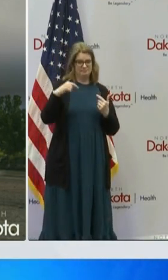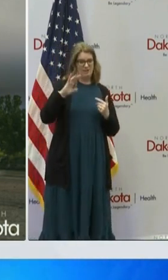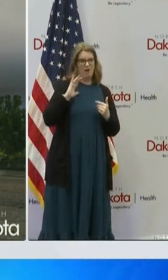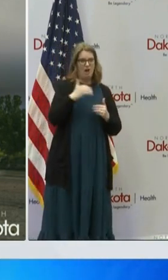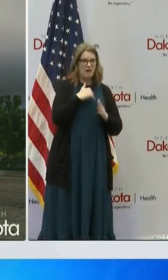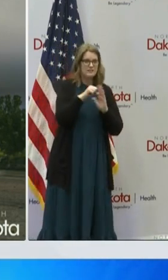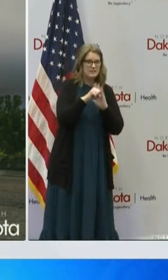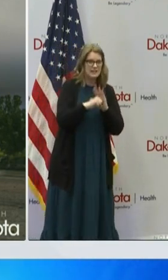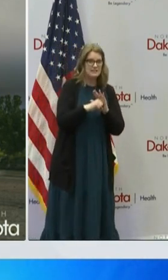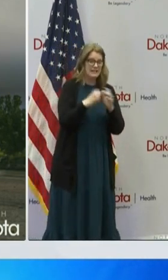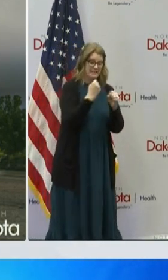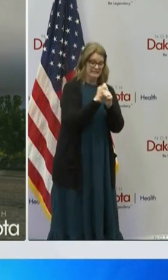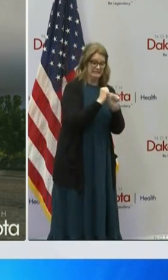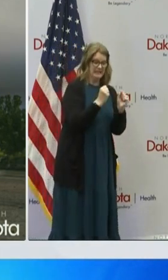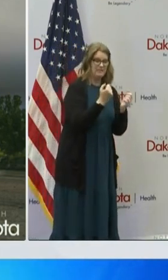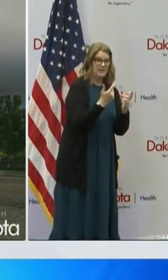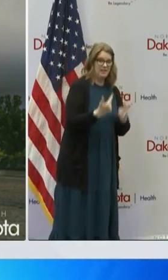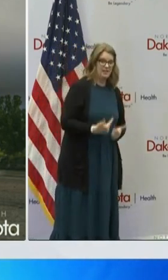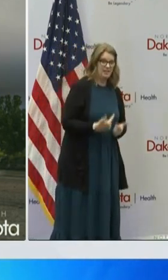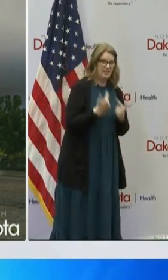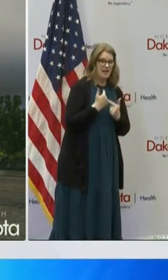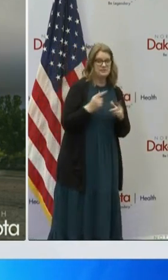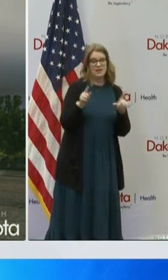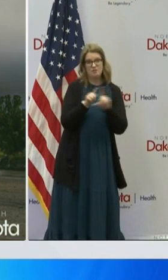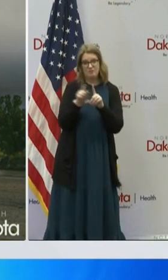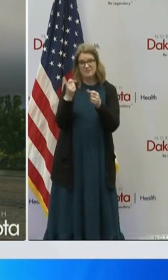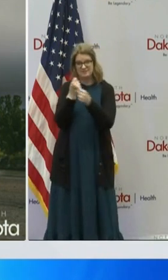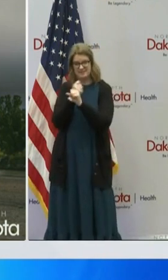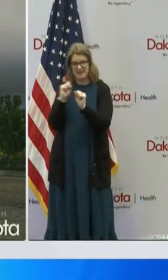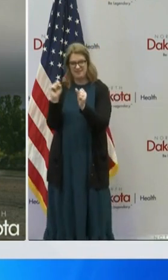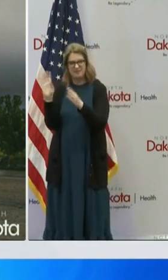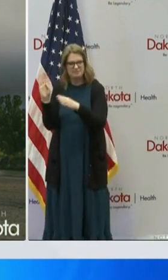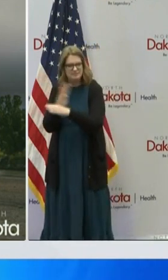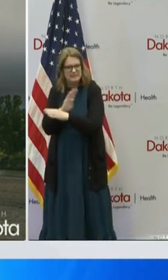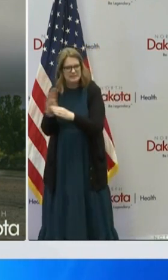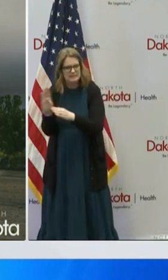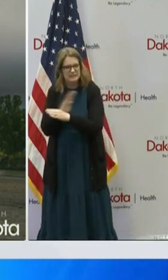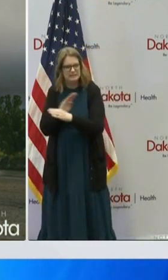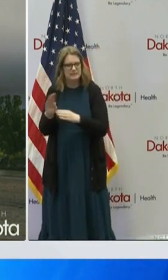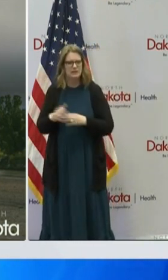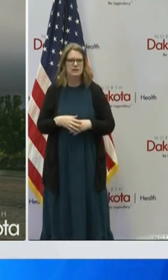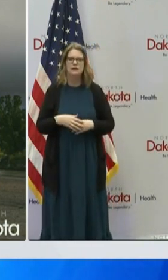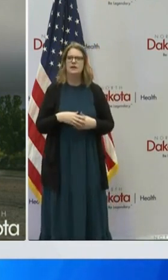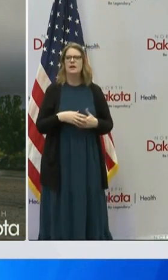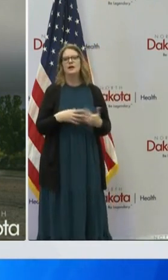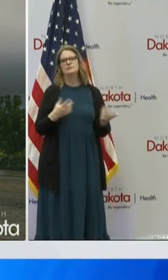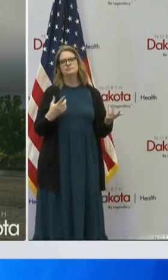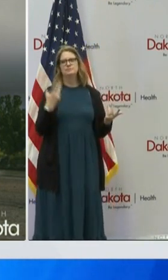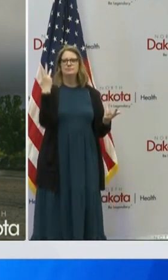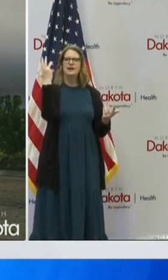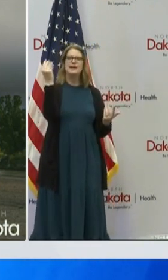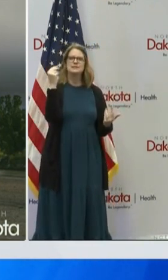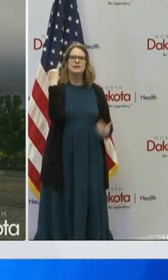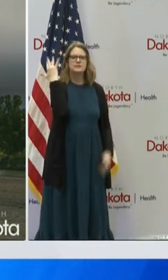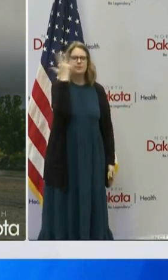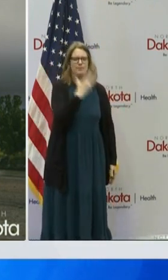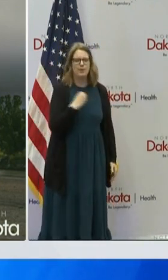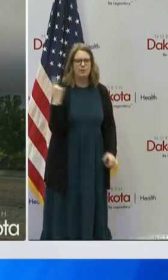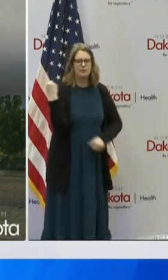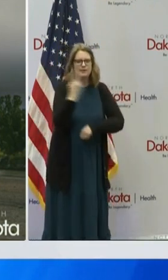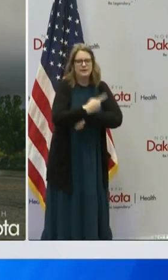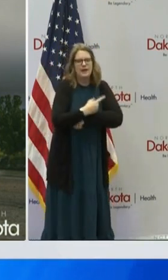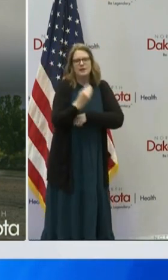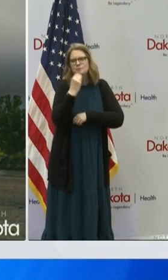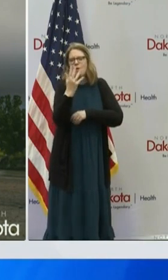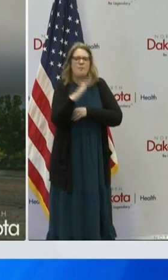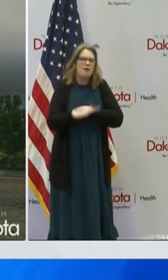of both saving lives and saving livelihoods. And as today, we've got this incredible, beautiful day happening